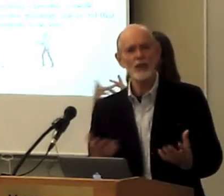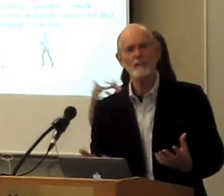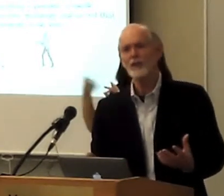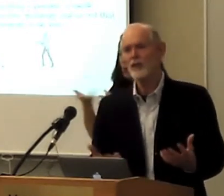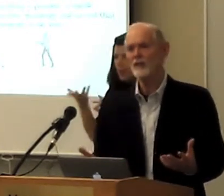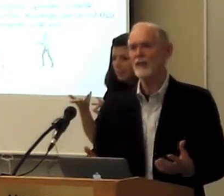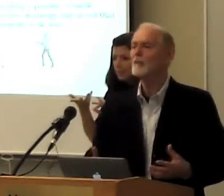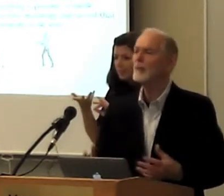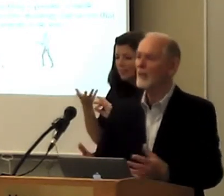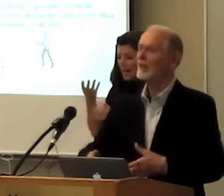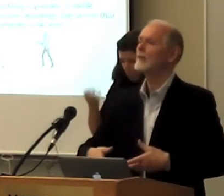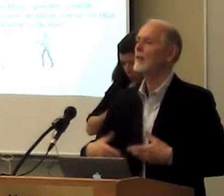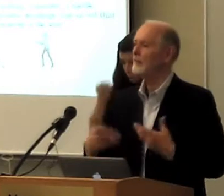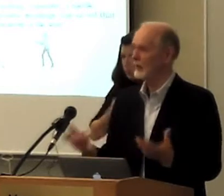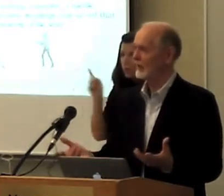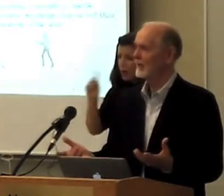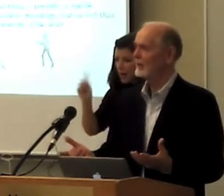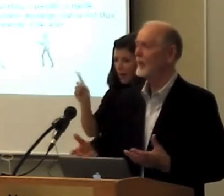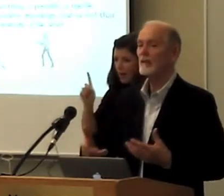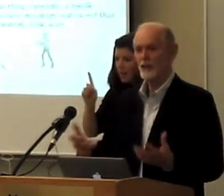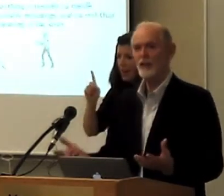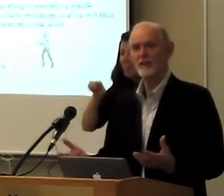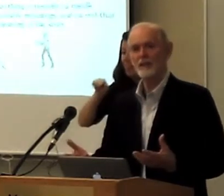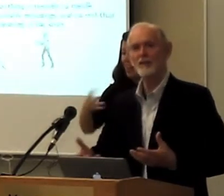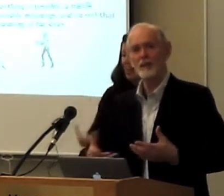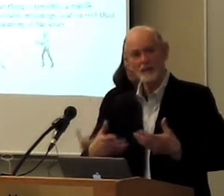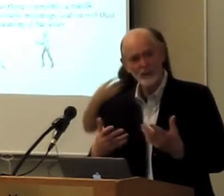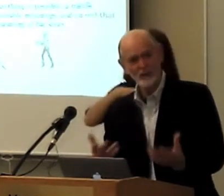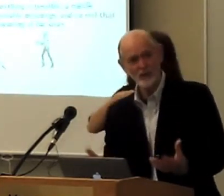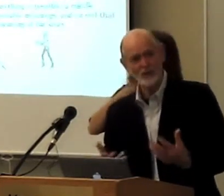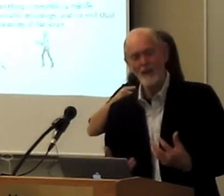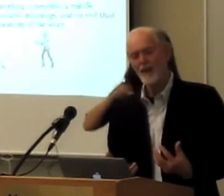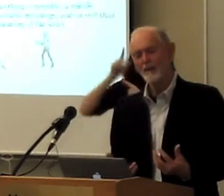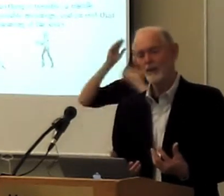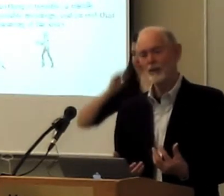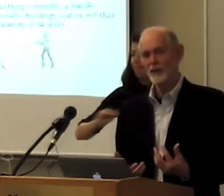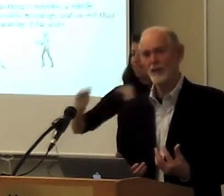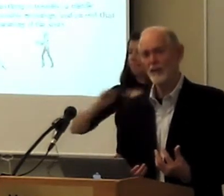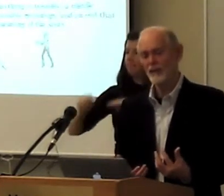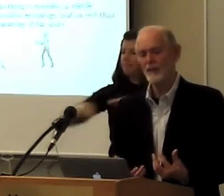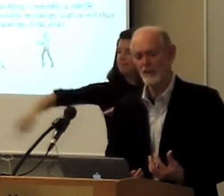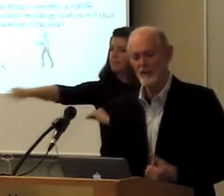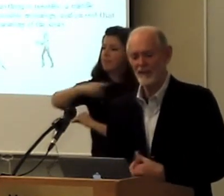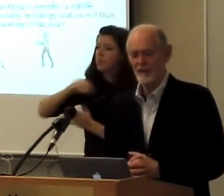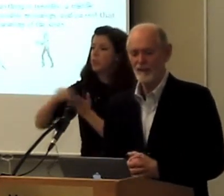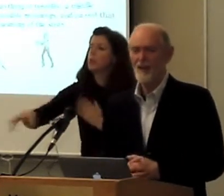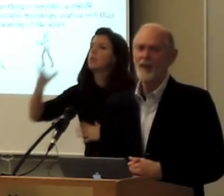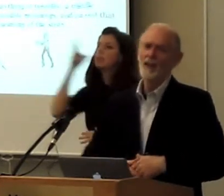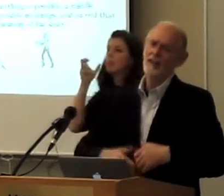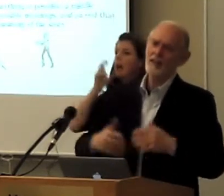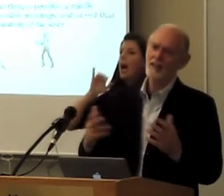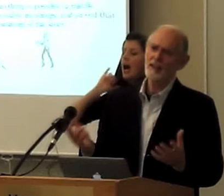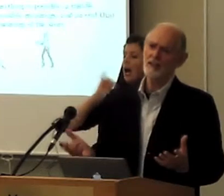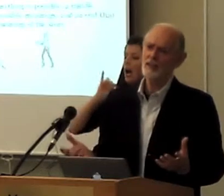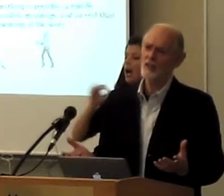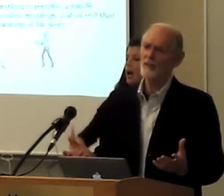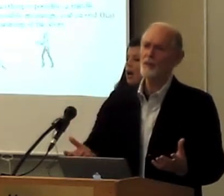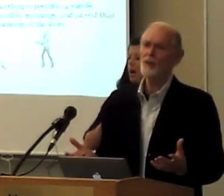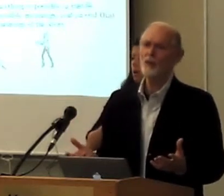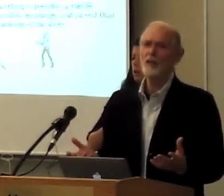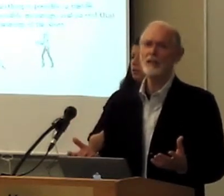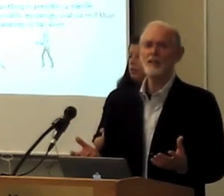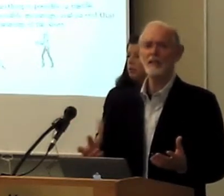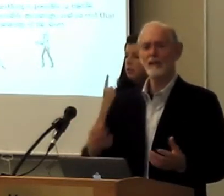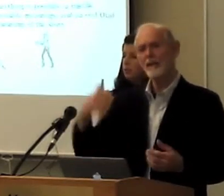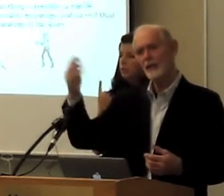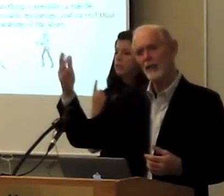And then shape the teaching to bring out that importance in the way that the journalists might do for the story that they might have. And I think it's